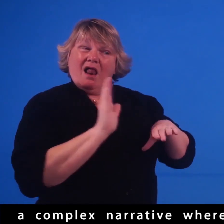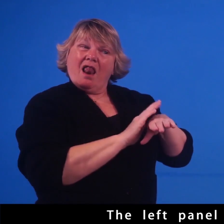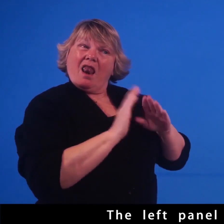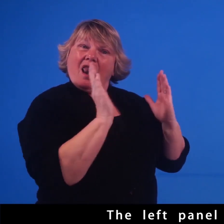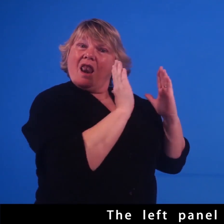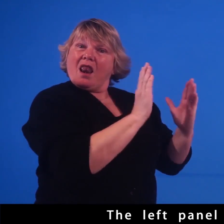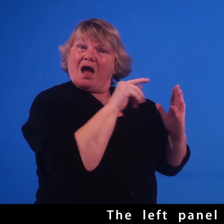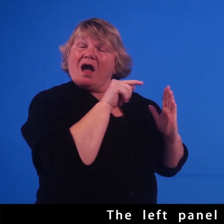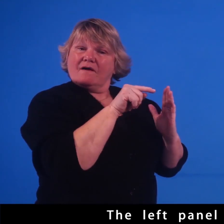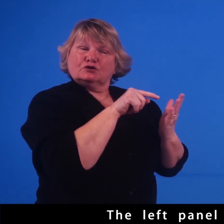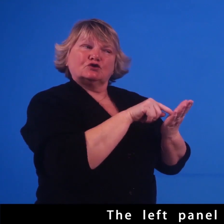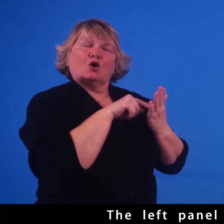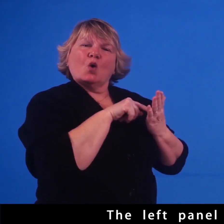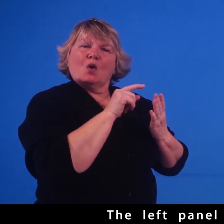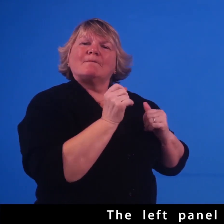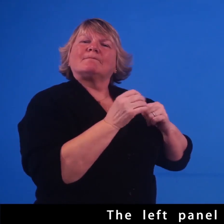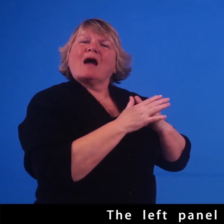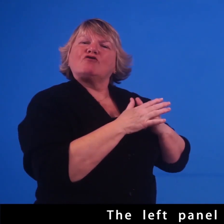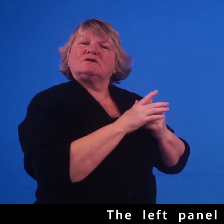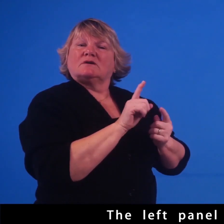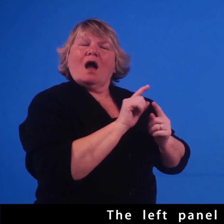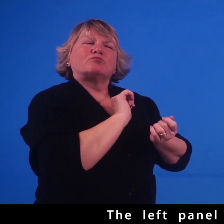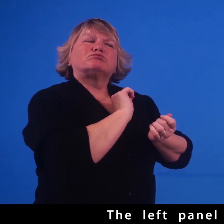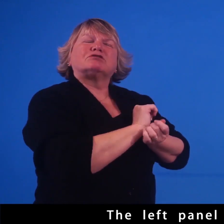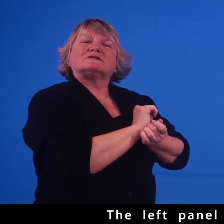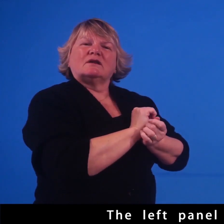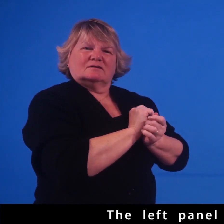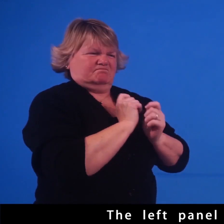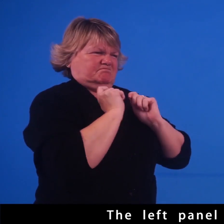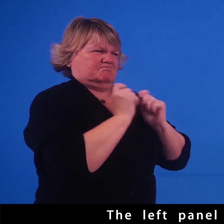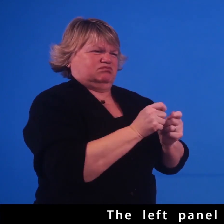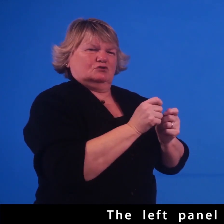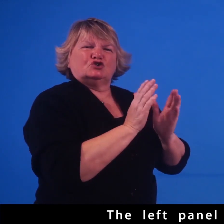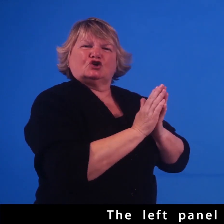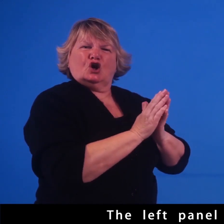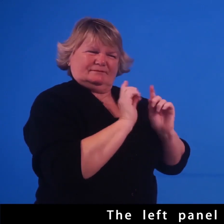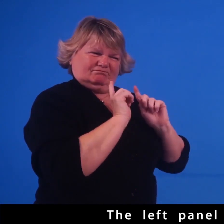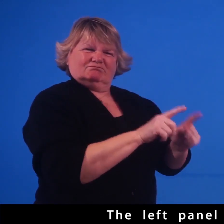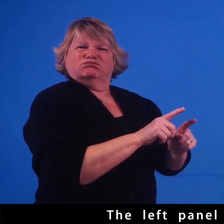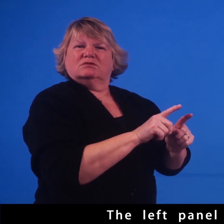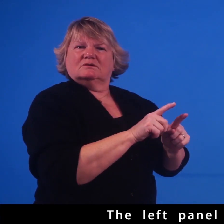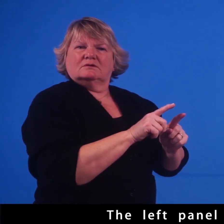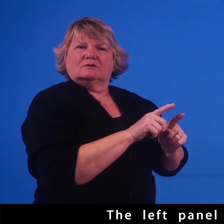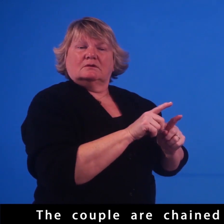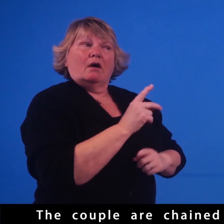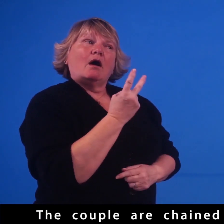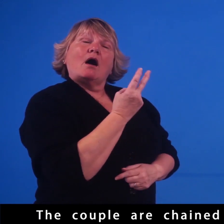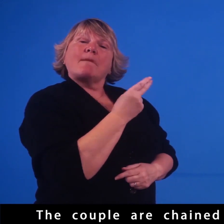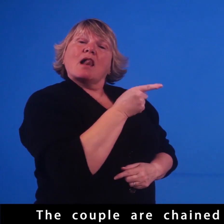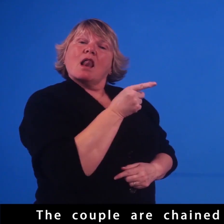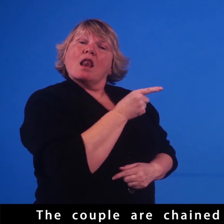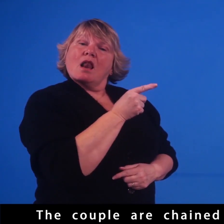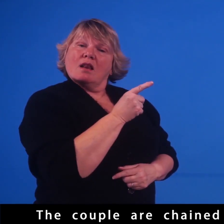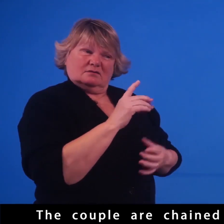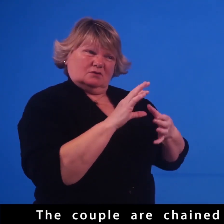The left panel depicts marriage as a prison imposed by the church. The couple are